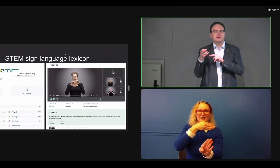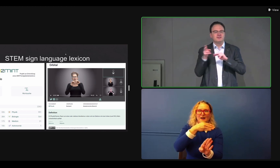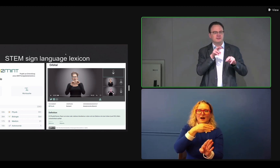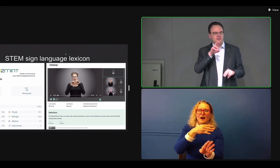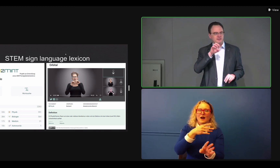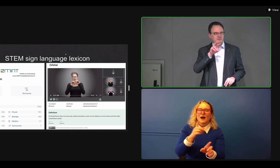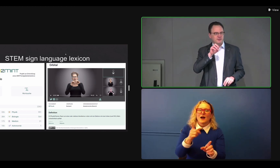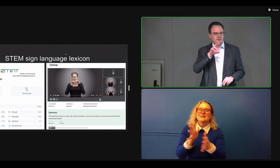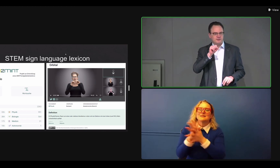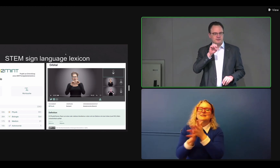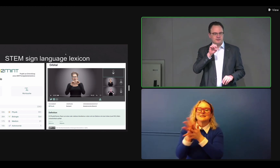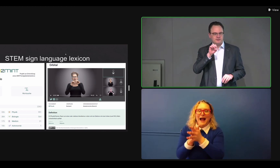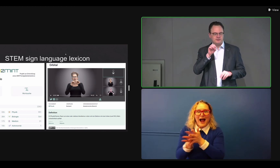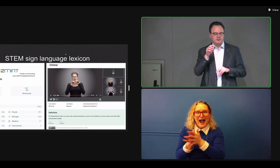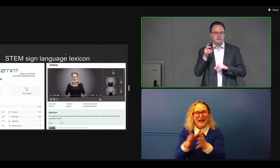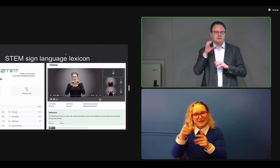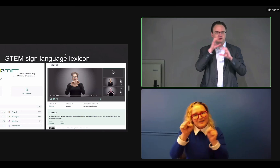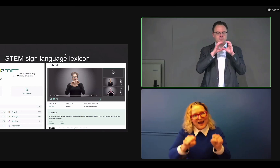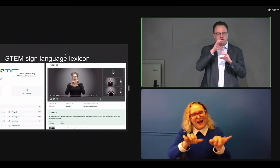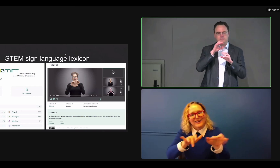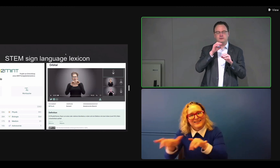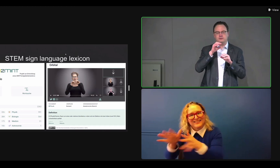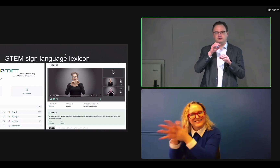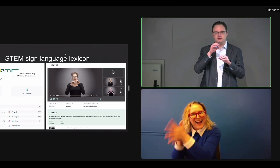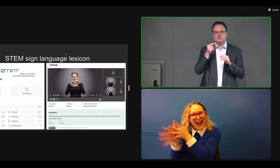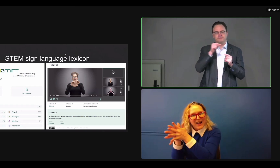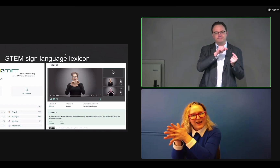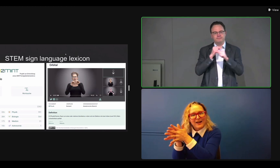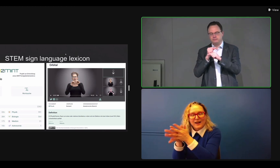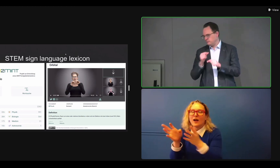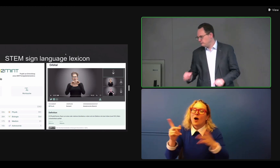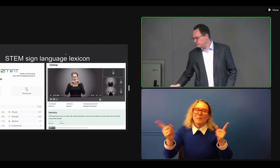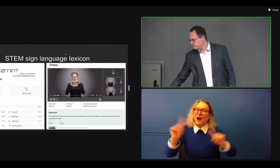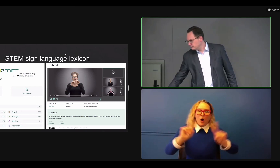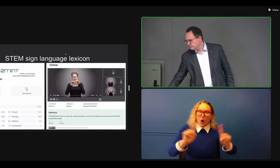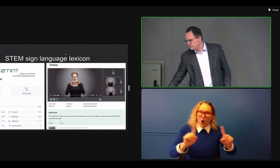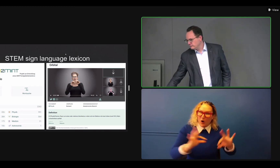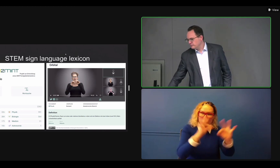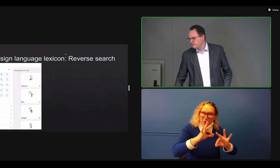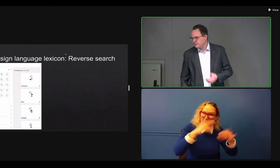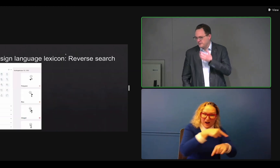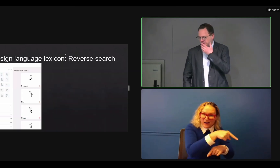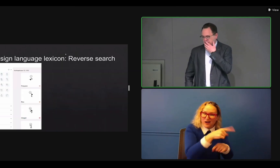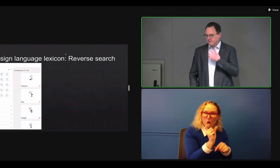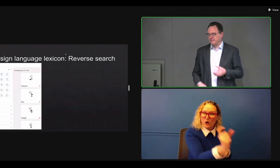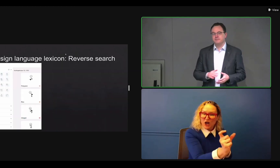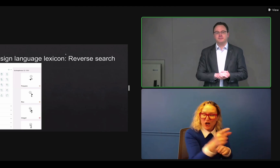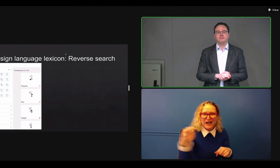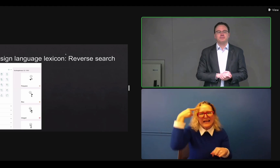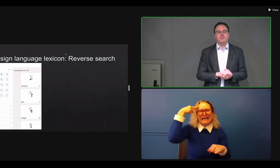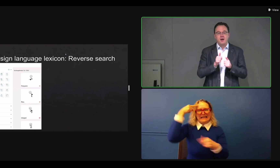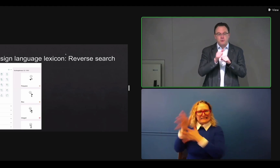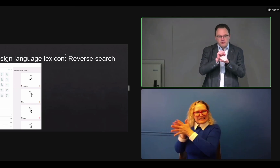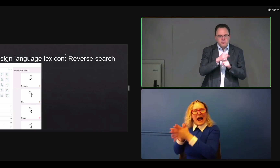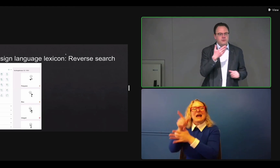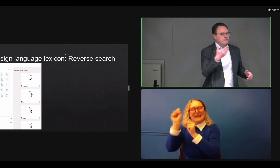You can also try to search by sign, effectively the reverse process, where you enter in a sign